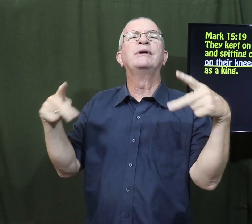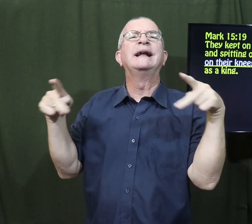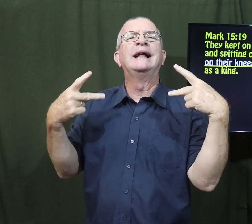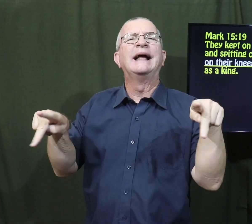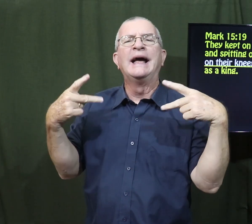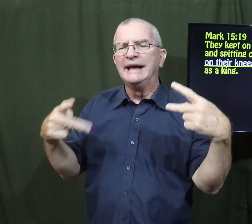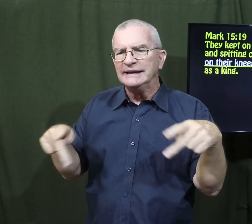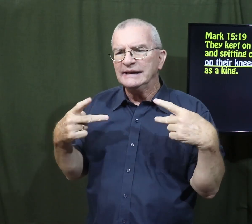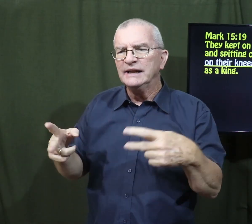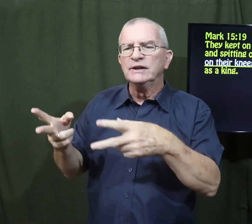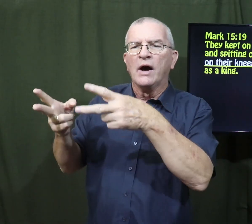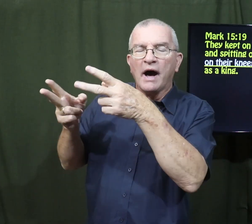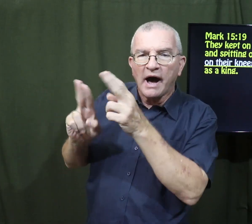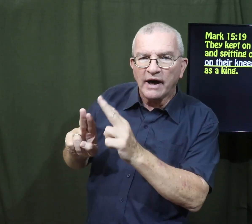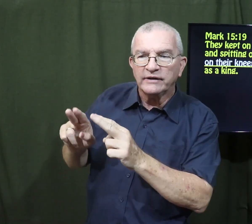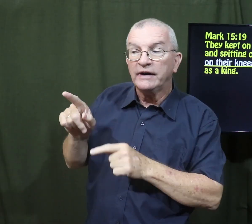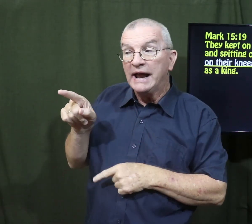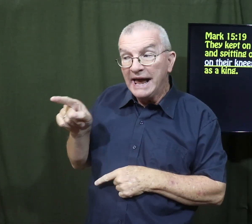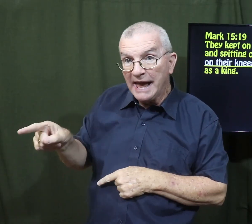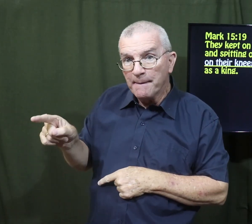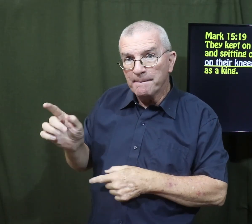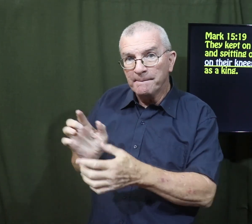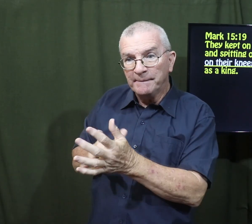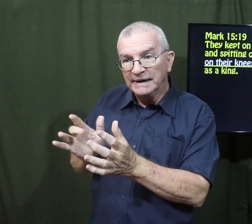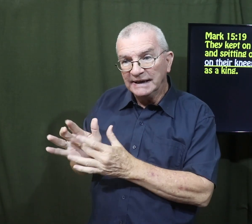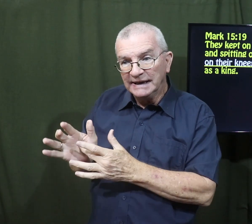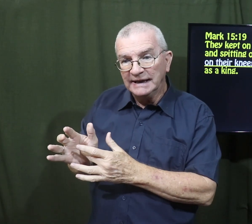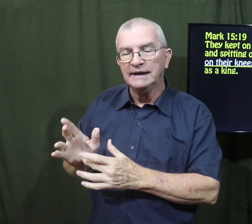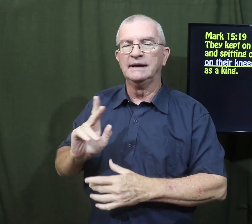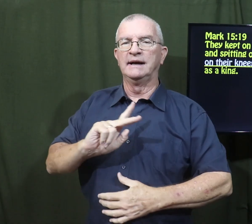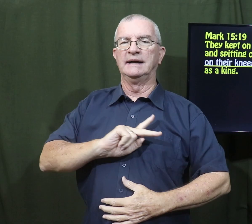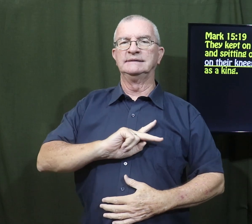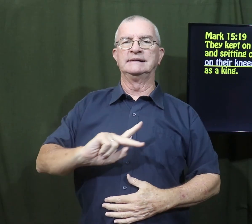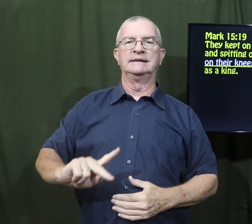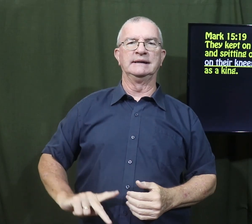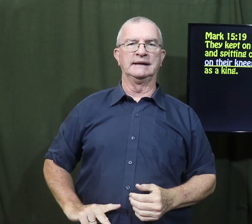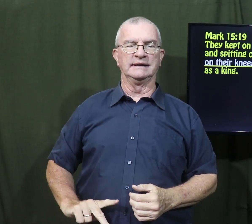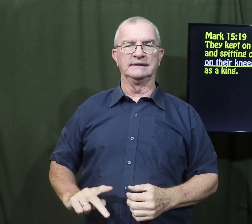and pretended to honor him as a king.